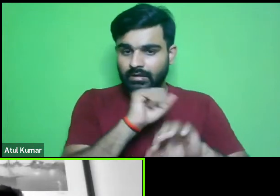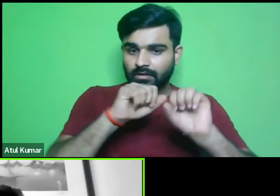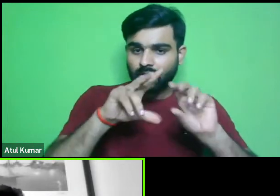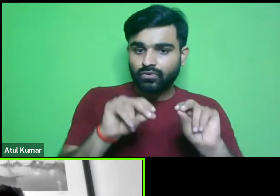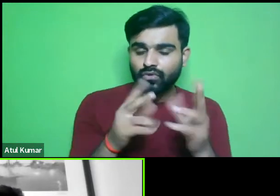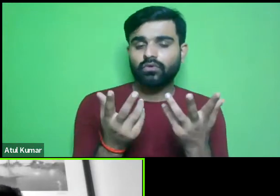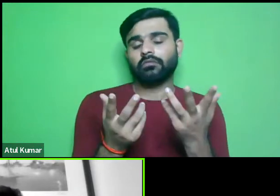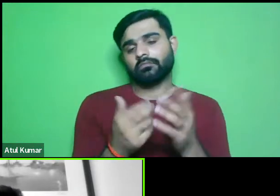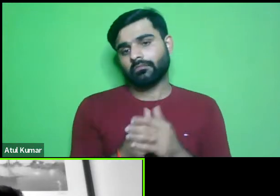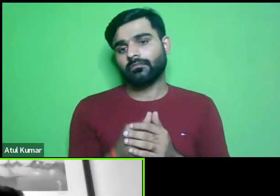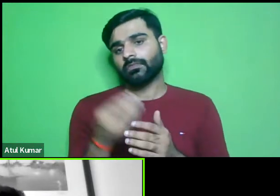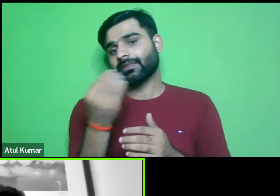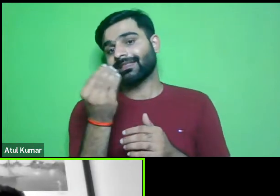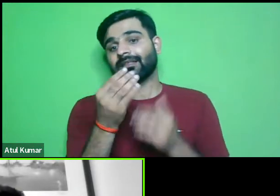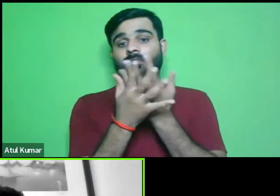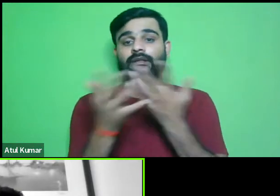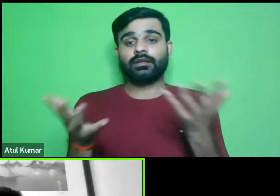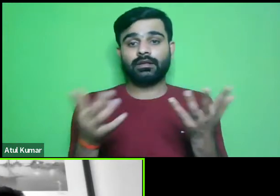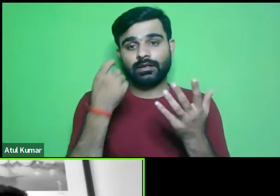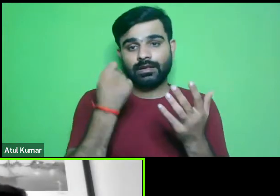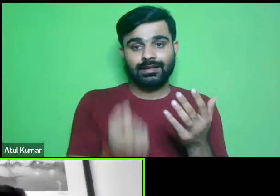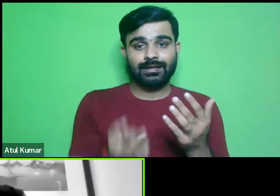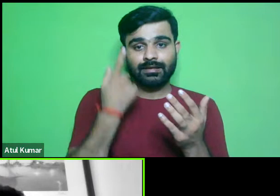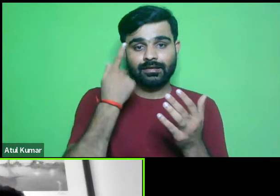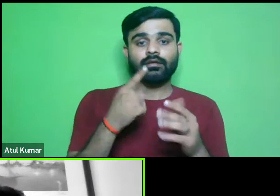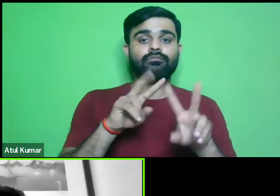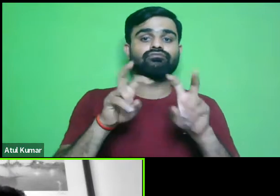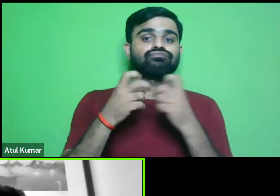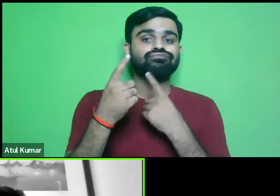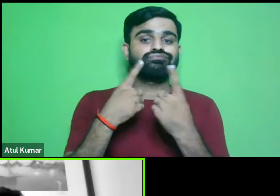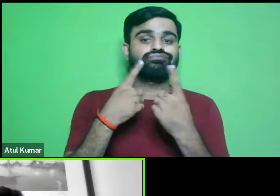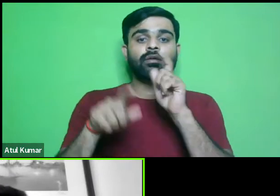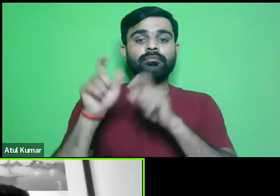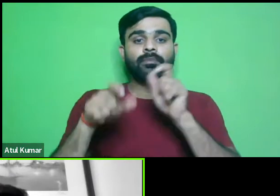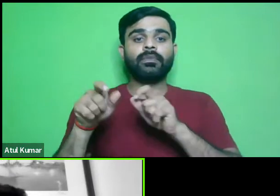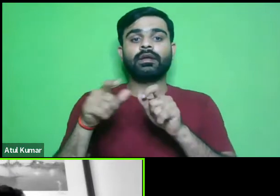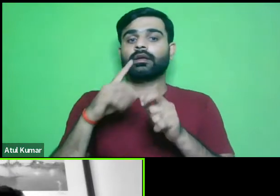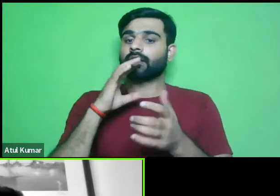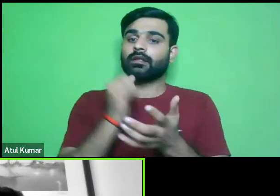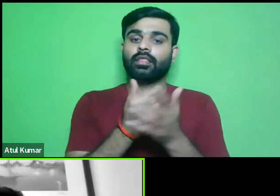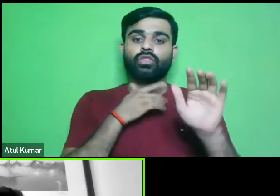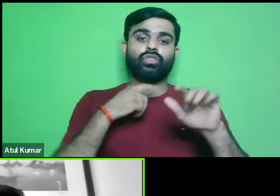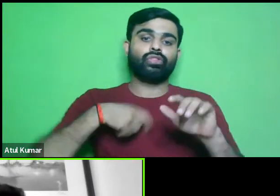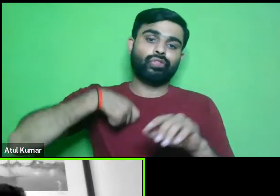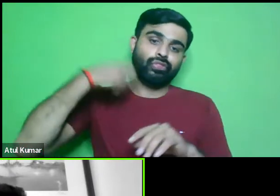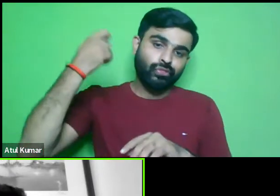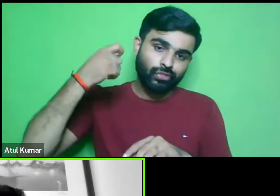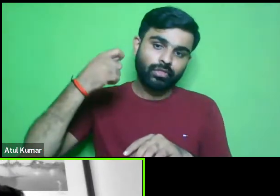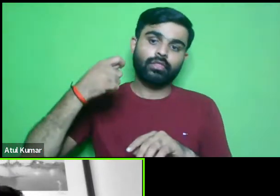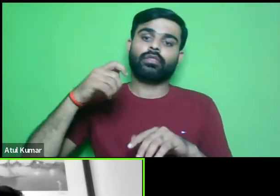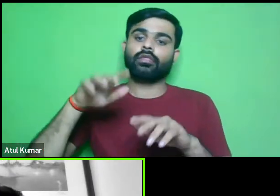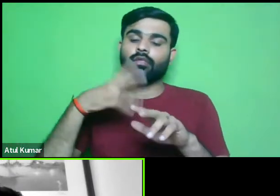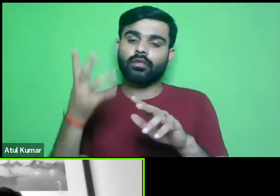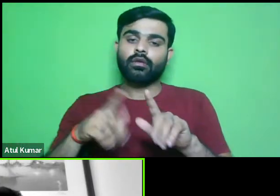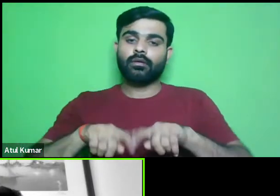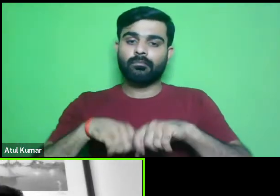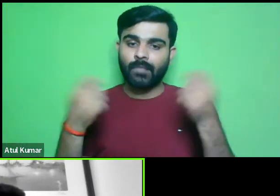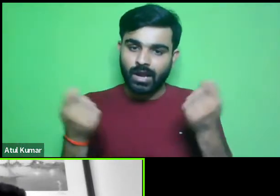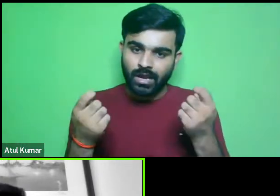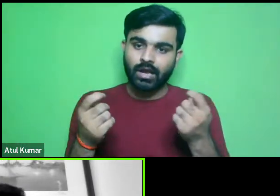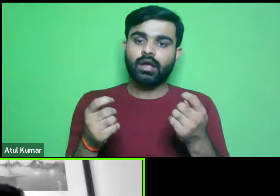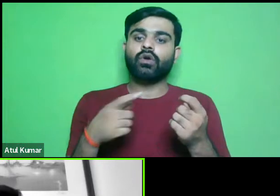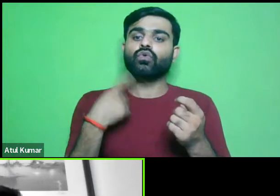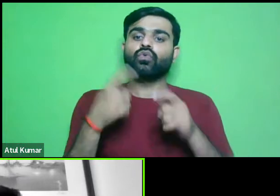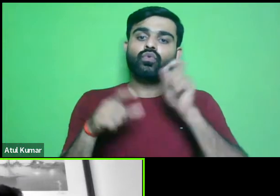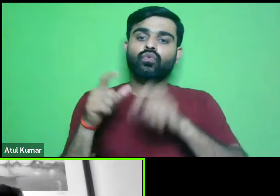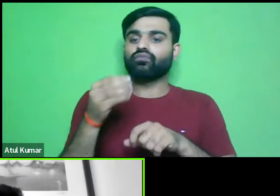And some of the things that have come out of that are shocking, right? Like people have committed suicides, like families have been broken apart, children